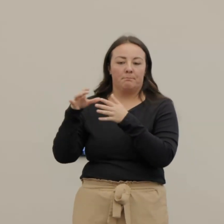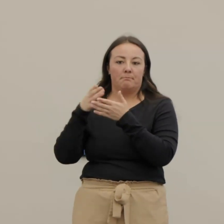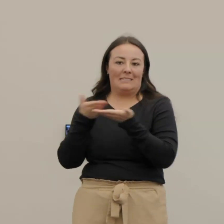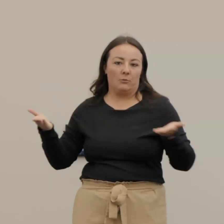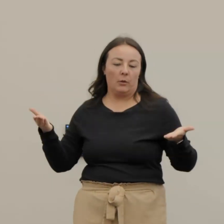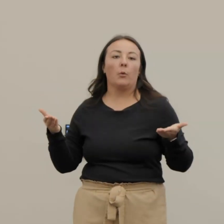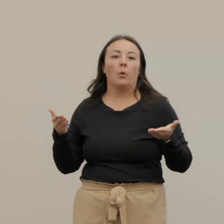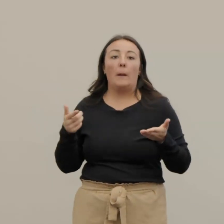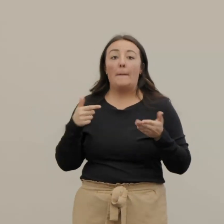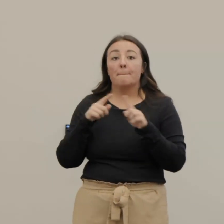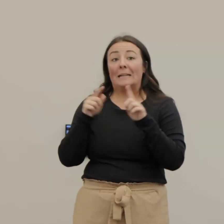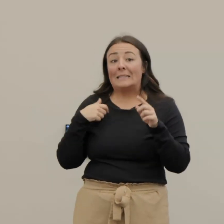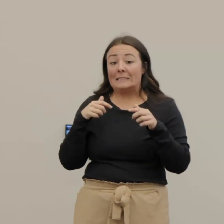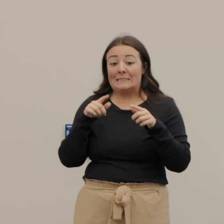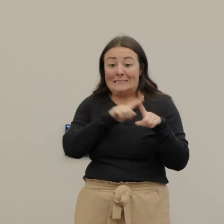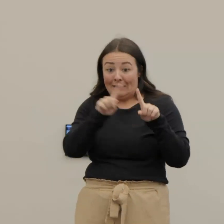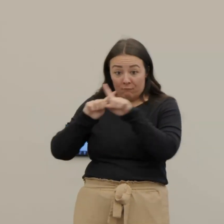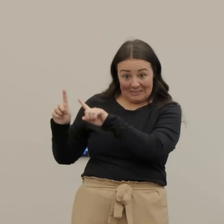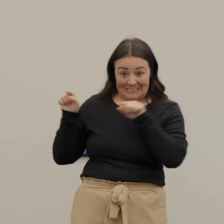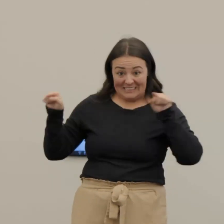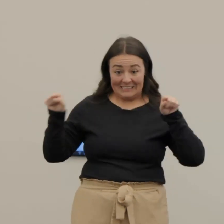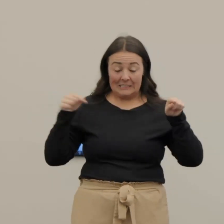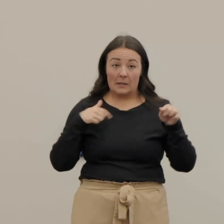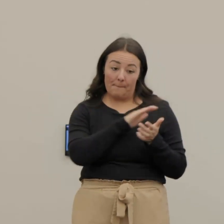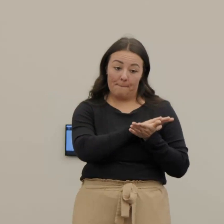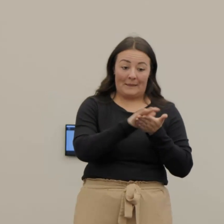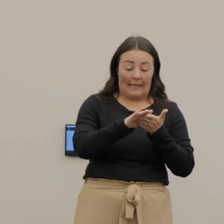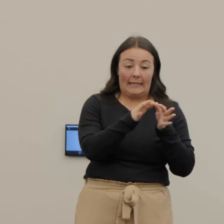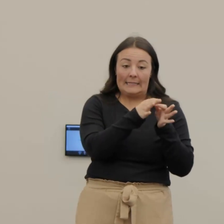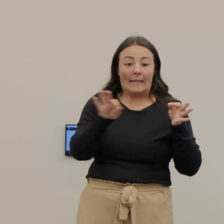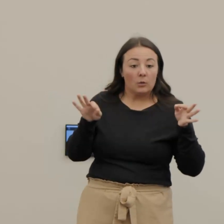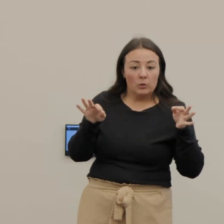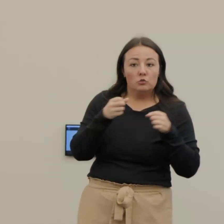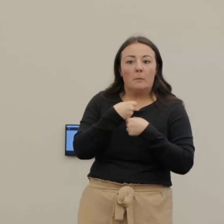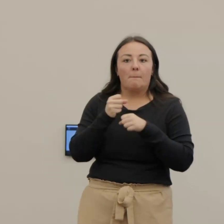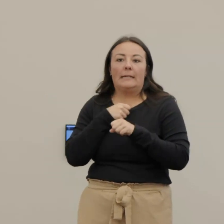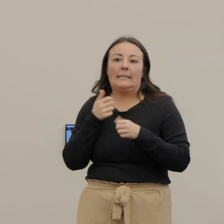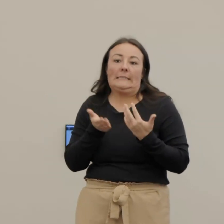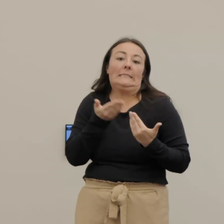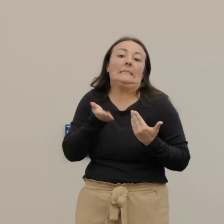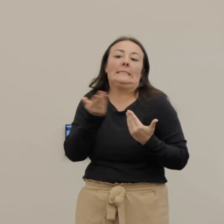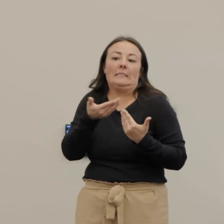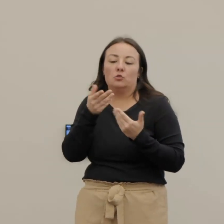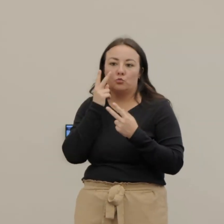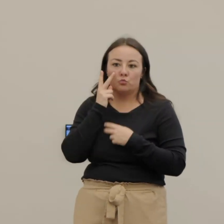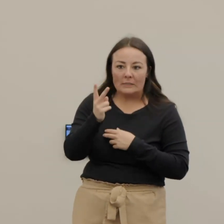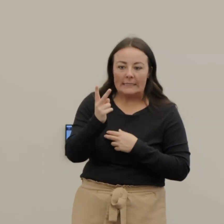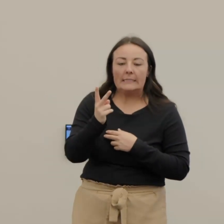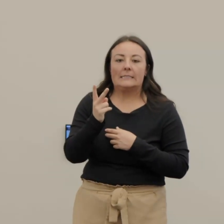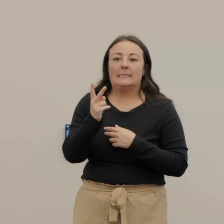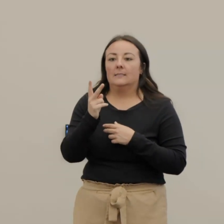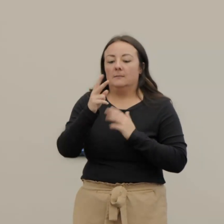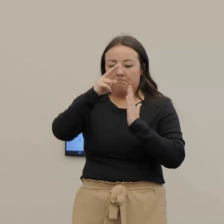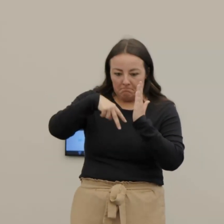we've discussed, is plain language, making it very easy to read, font size,